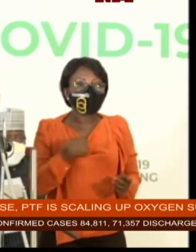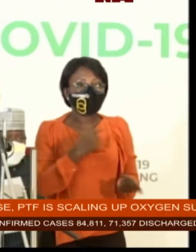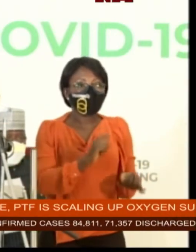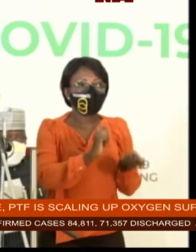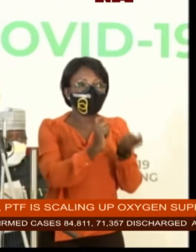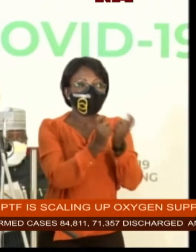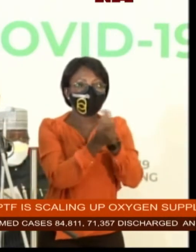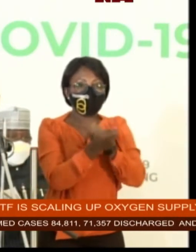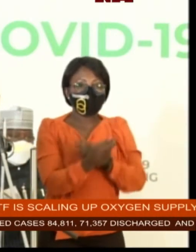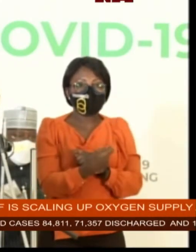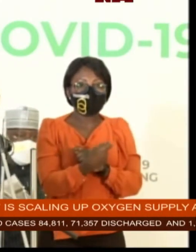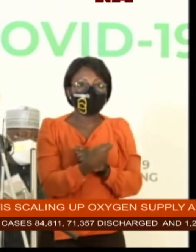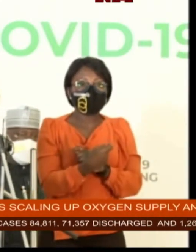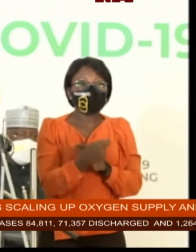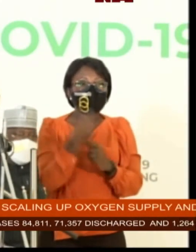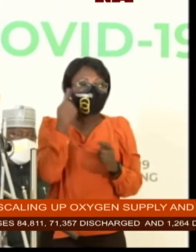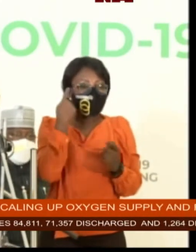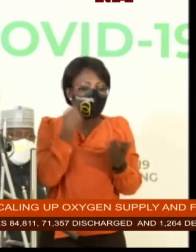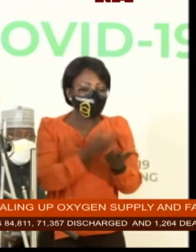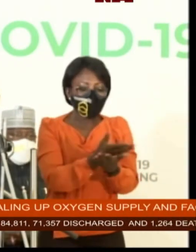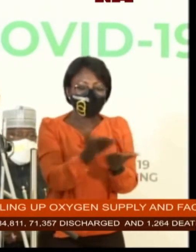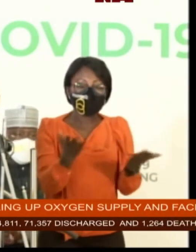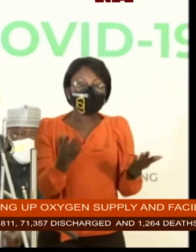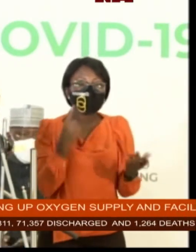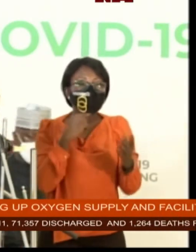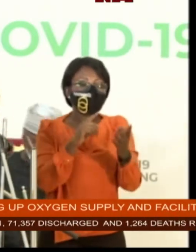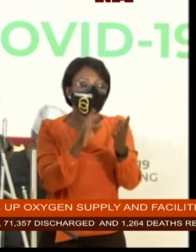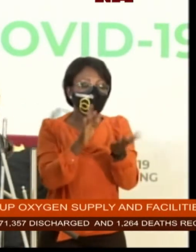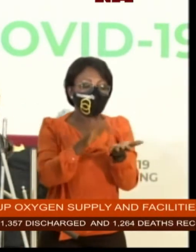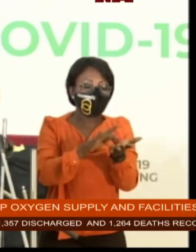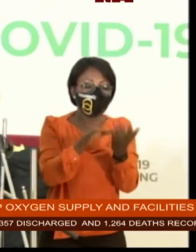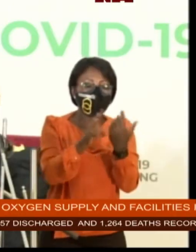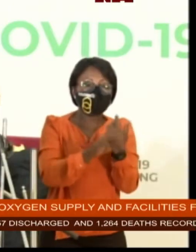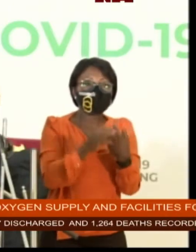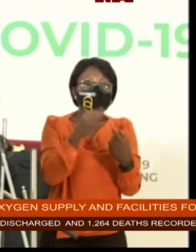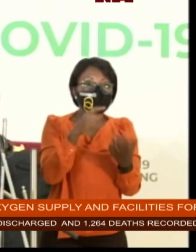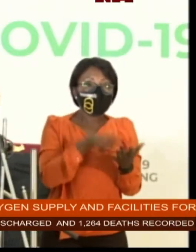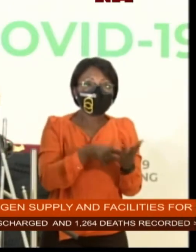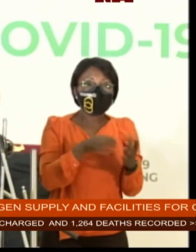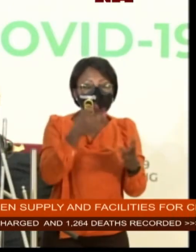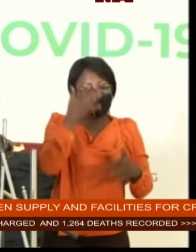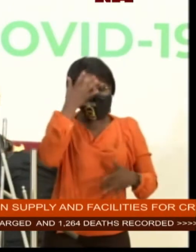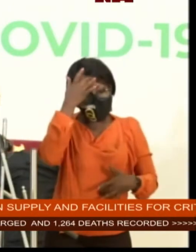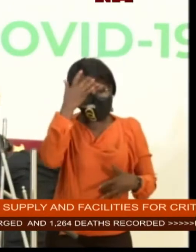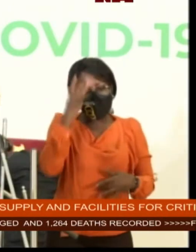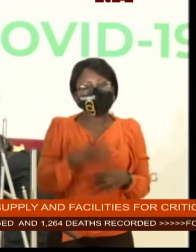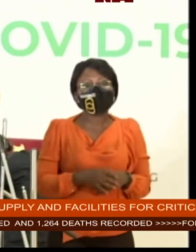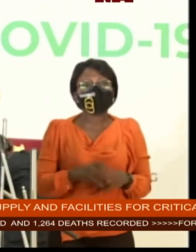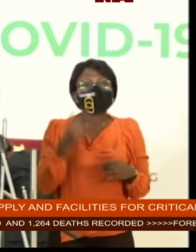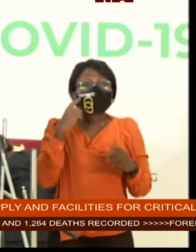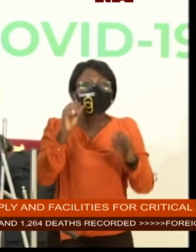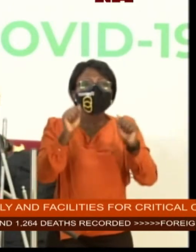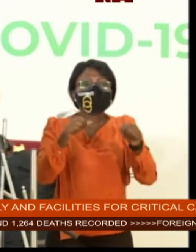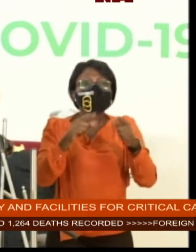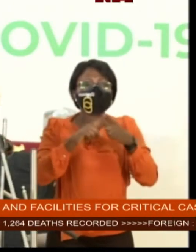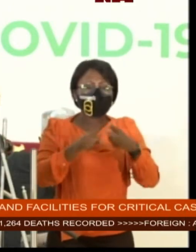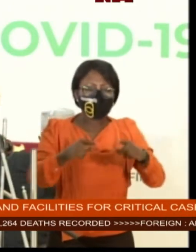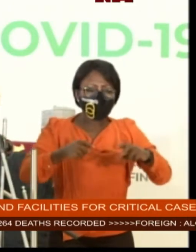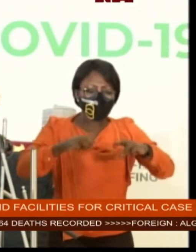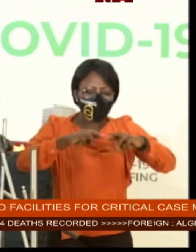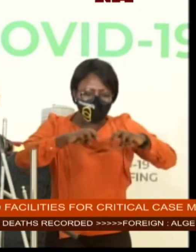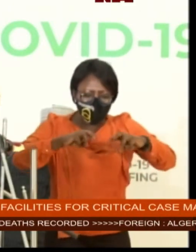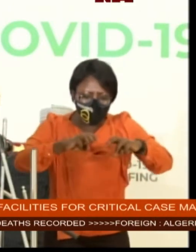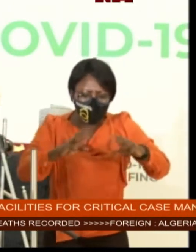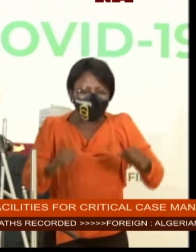the landscape for the treatment of infectious diseases. For the diagnostics of infectious diseases, we have a similar program